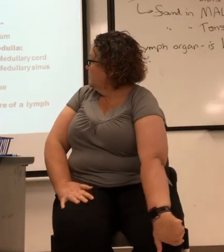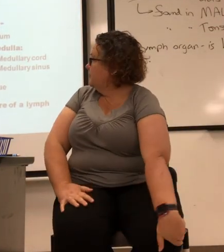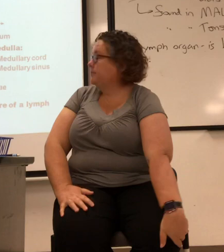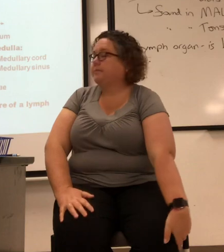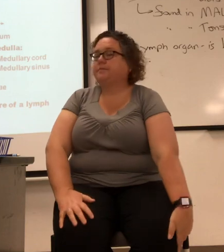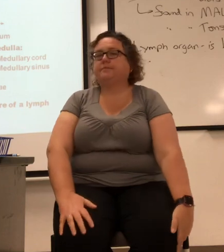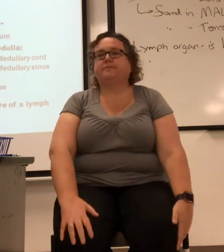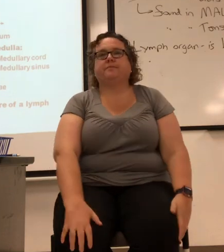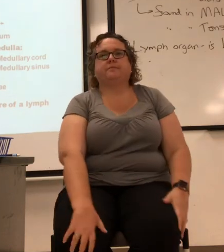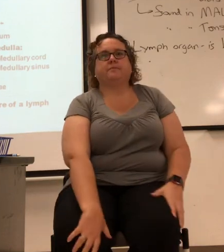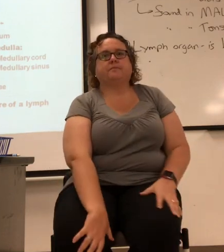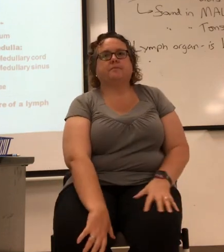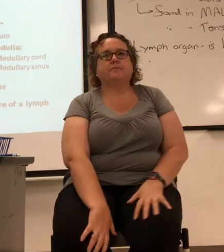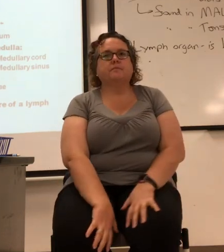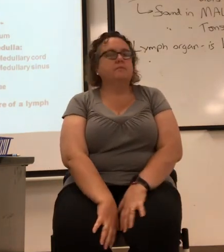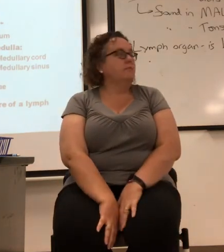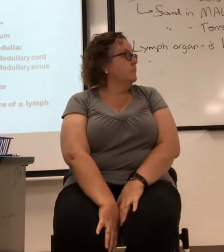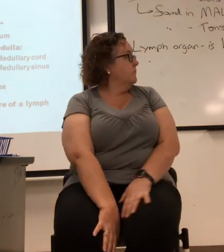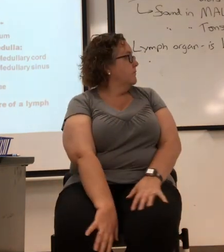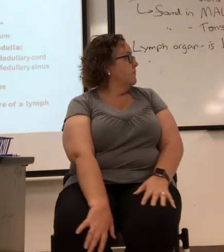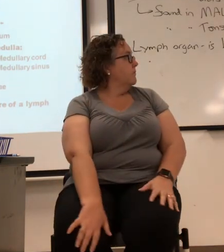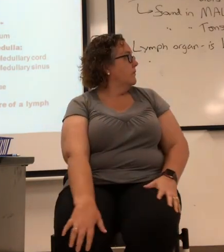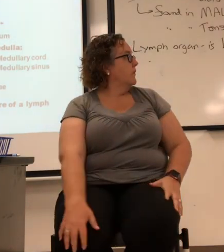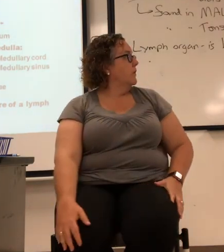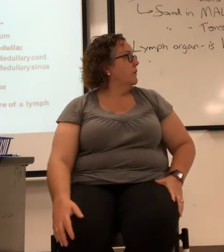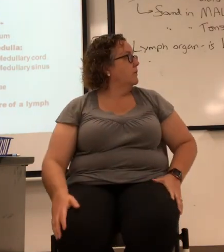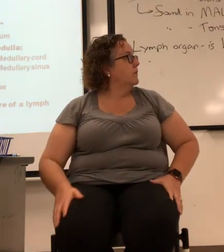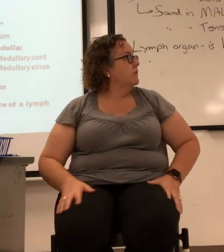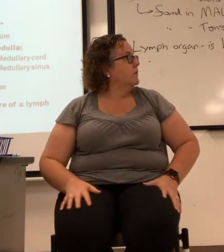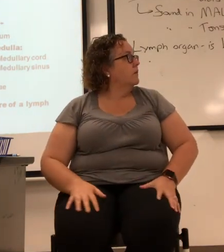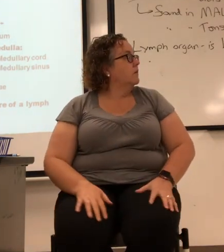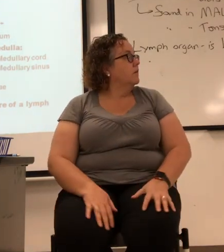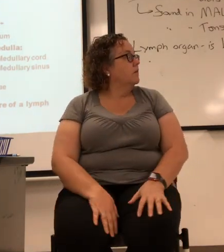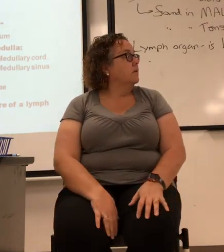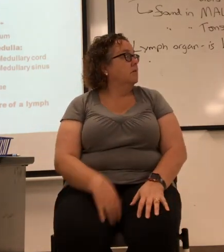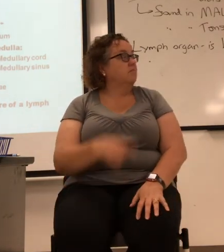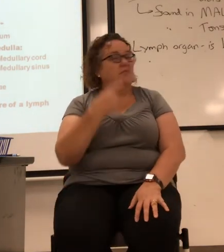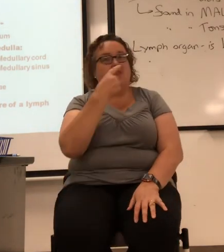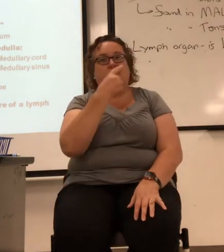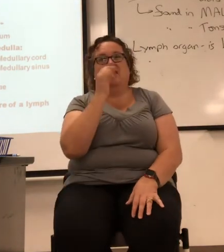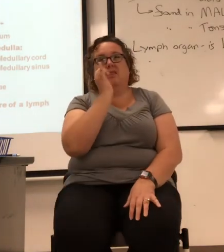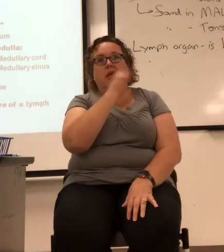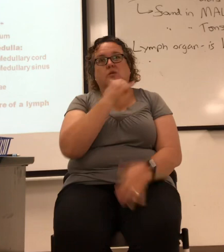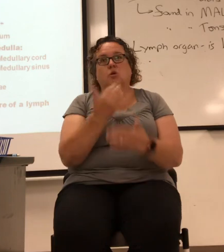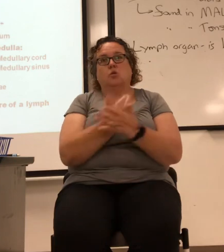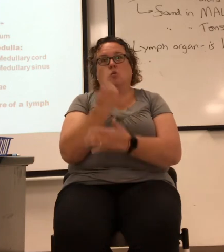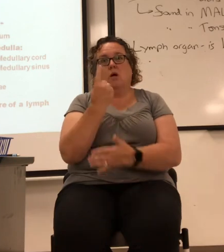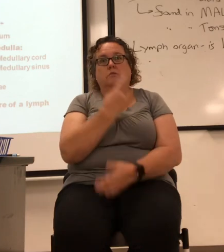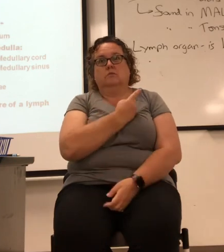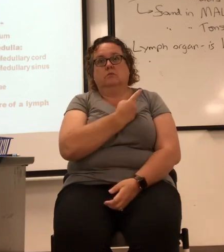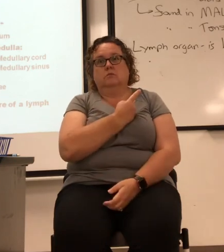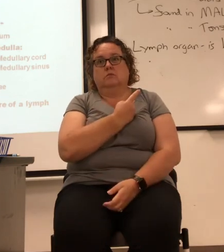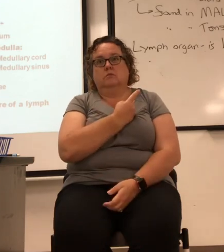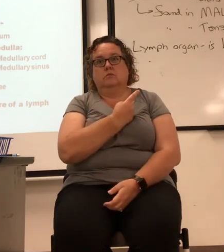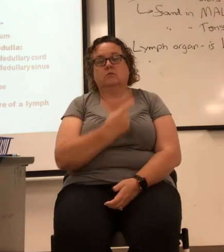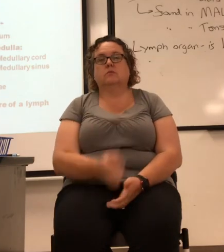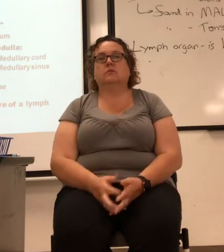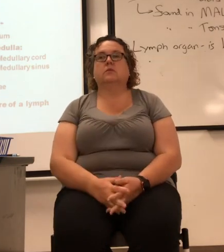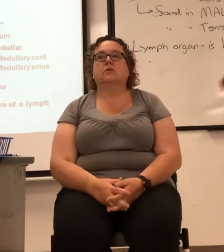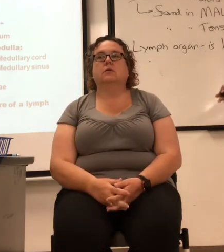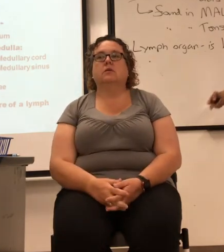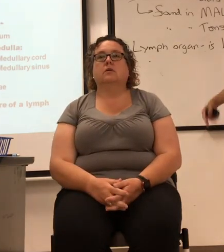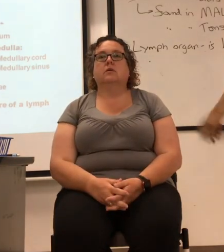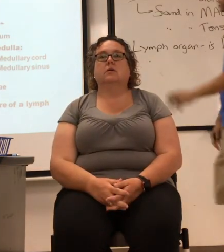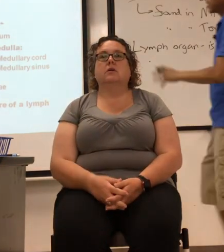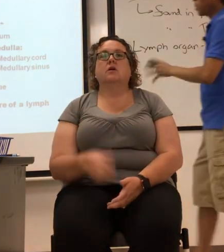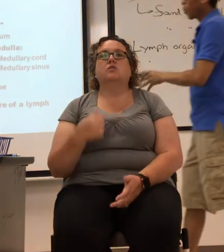Yeah, right there. Go ahead. Keep your look at that one. That's a new one. All right, so we've cut